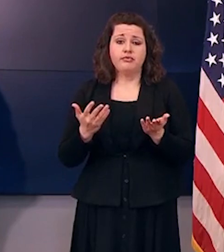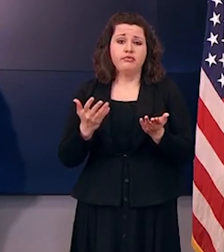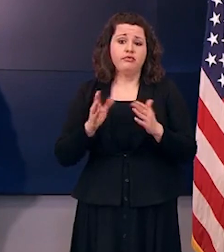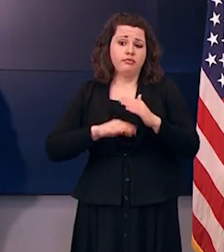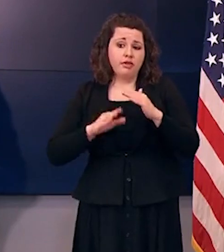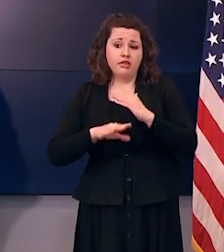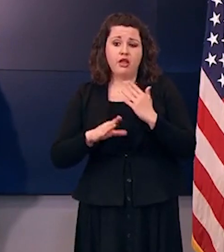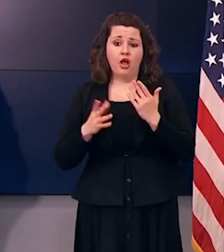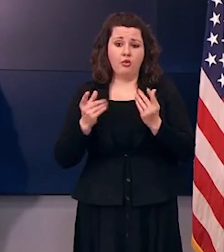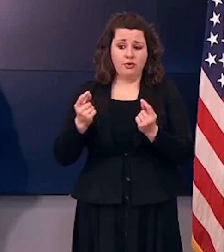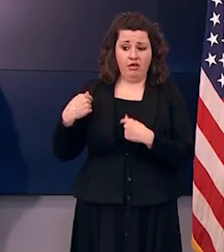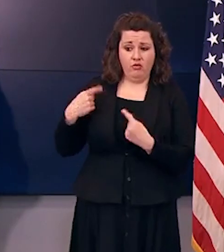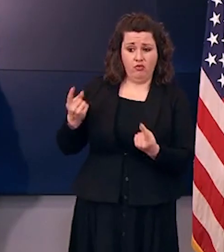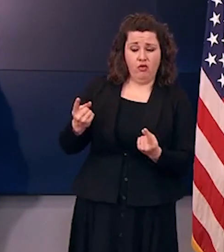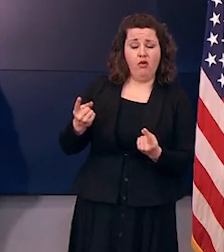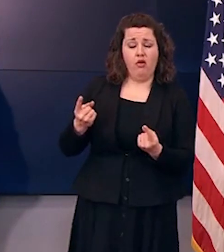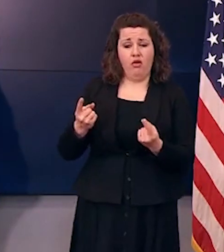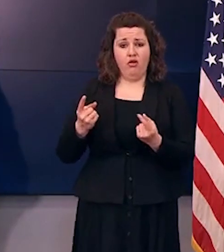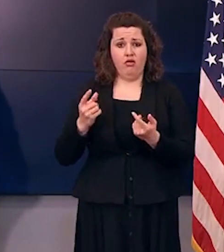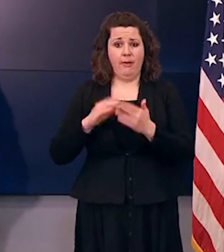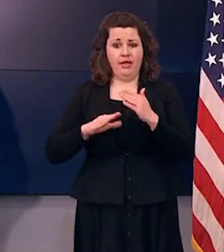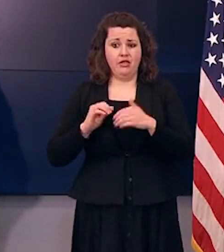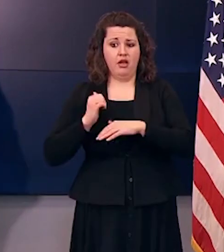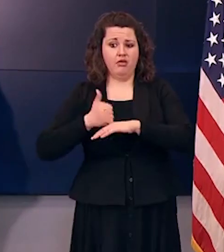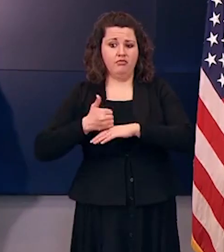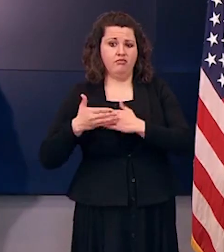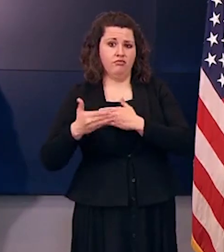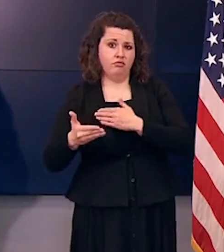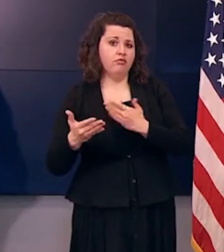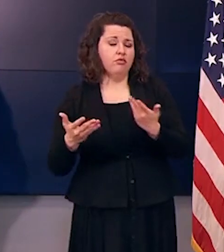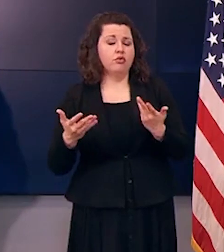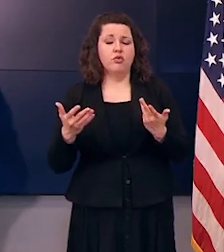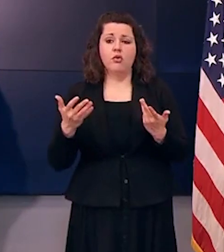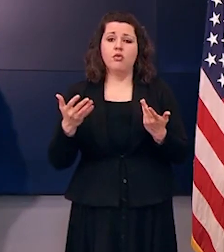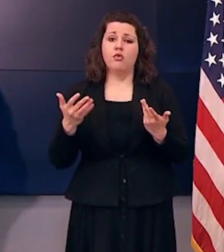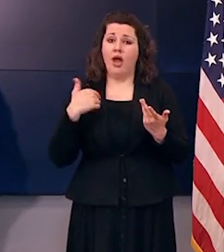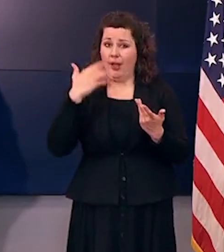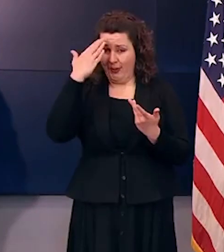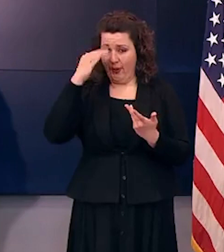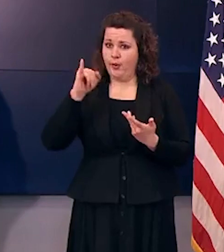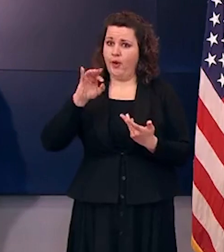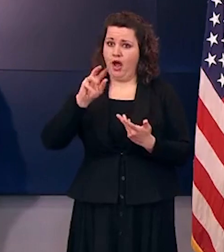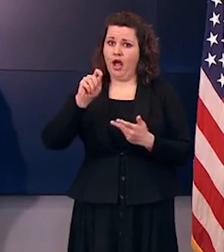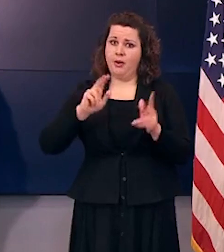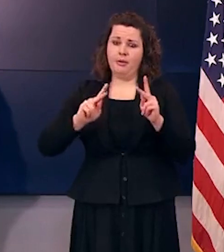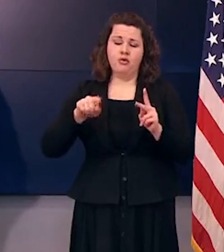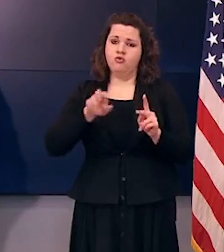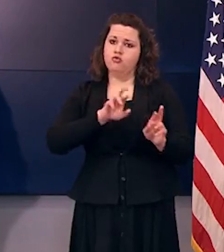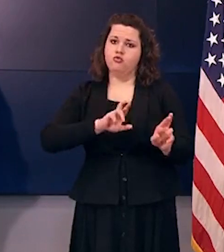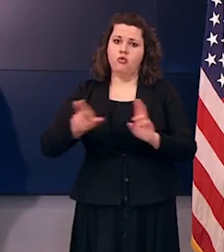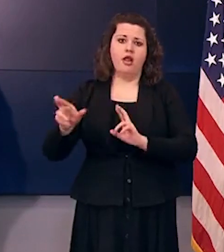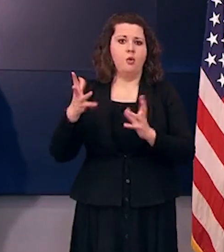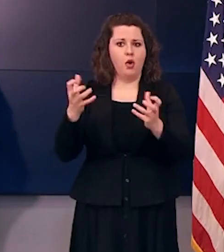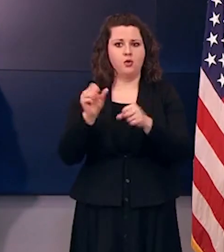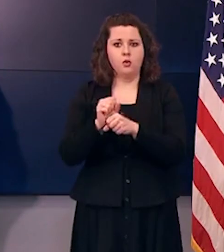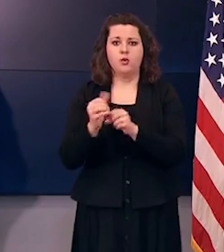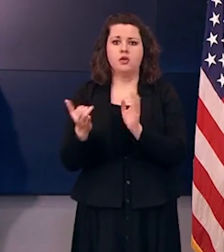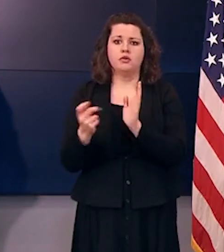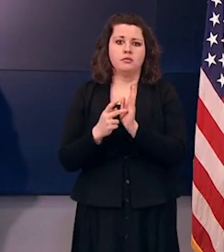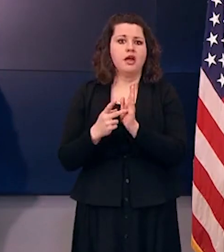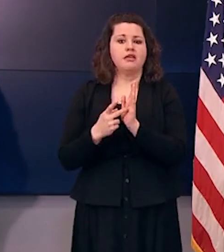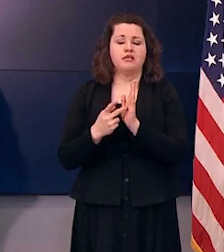we've been able to do and based on what we've put in place. And so I know Iowans are ready for that. We'll do it in a responsible and safe